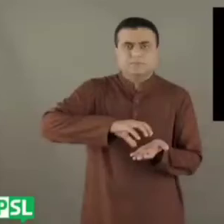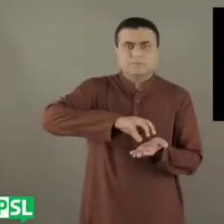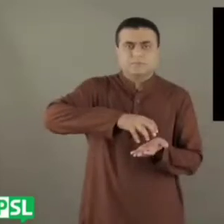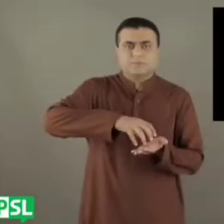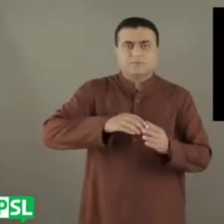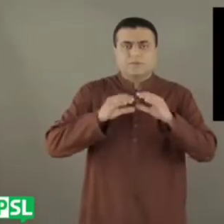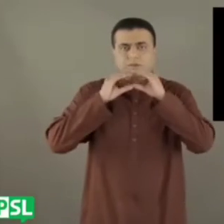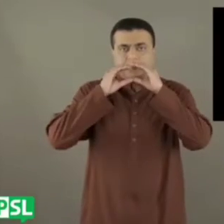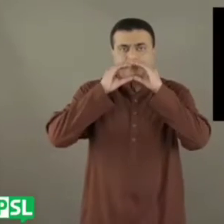burger buns,